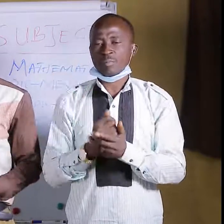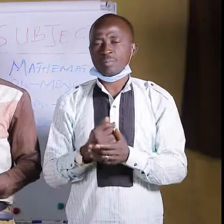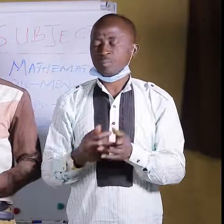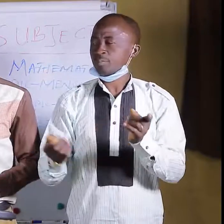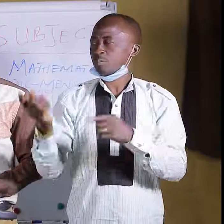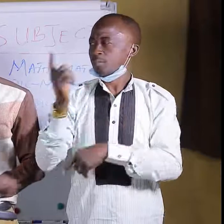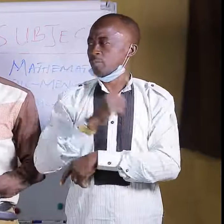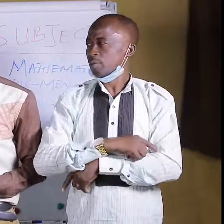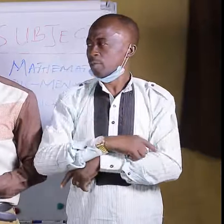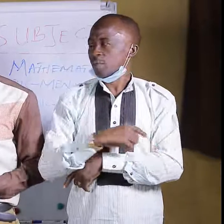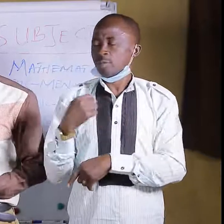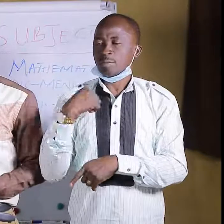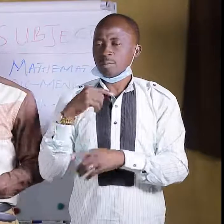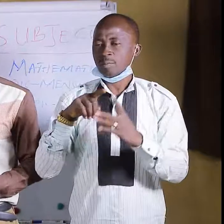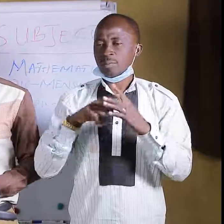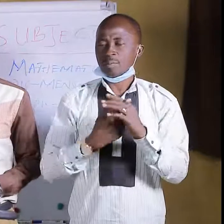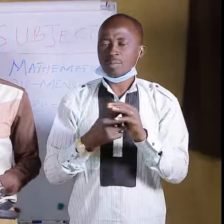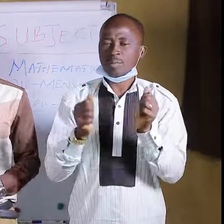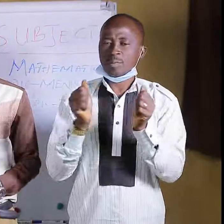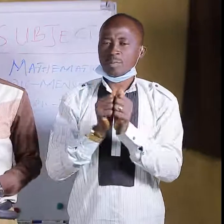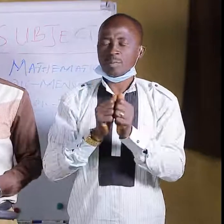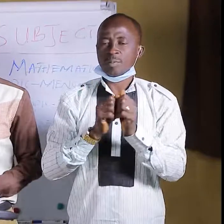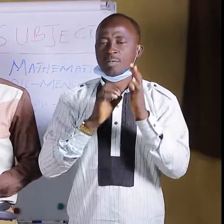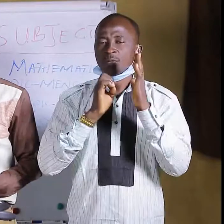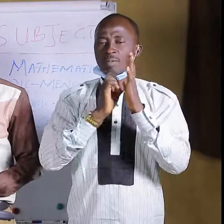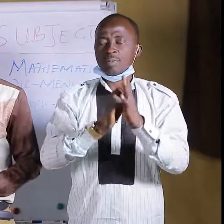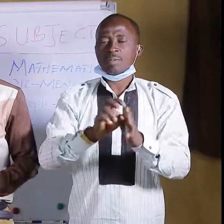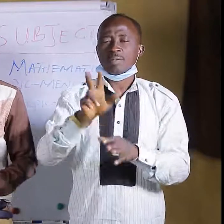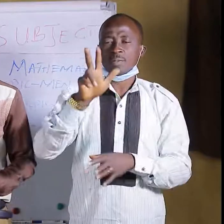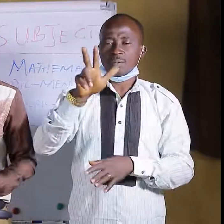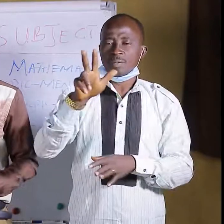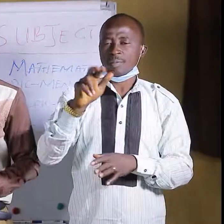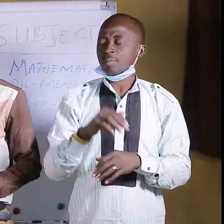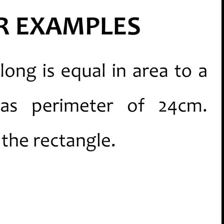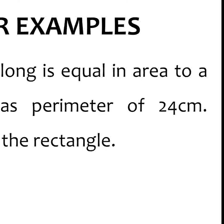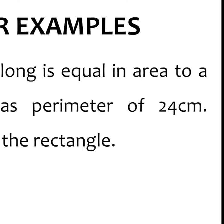Today, we are starting with the example number 3.